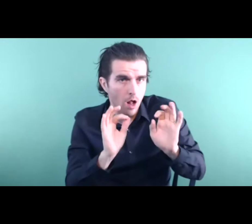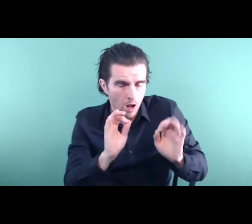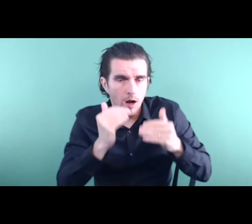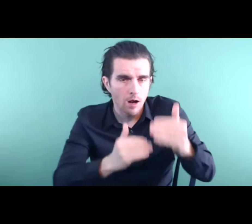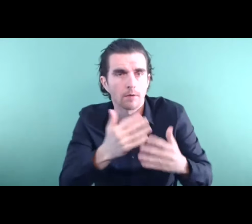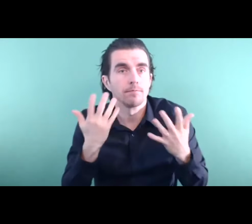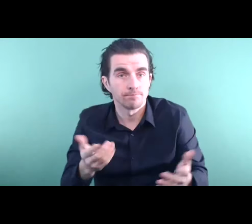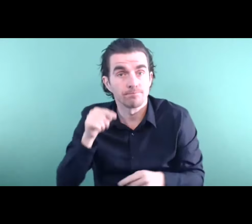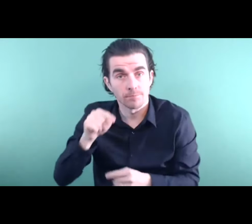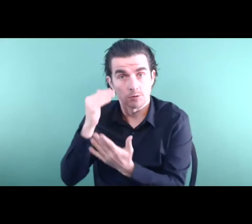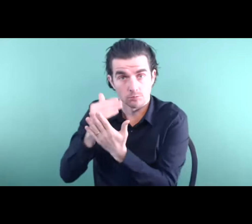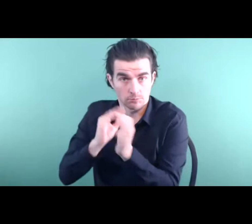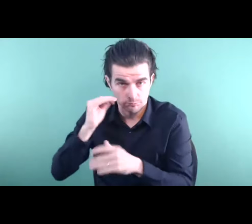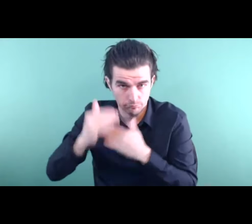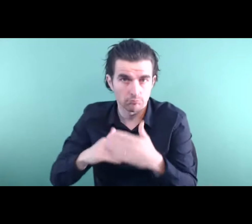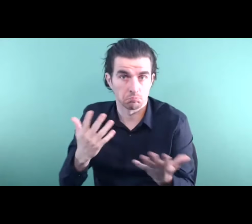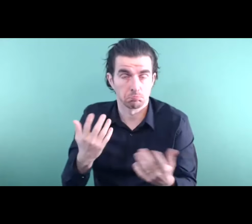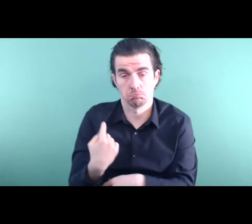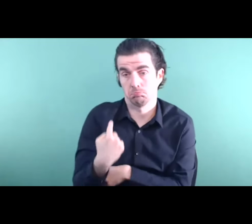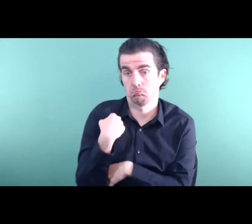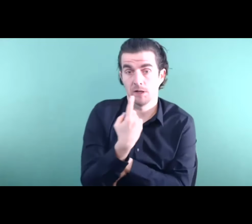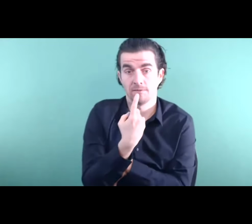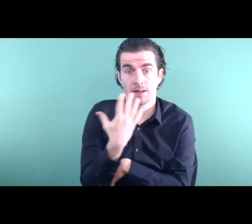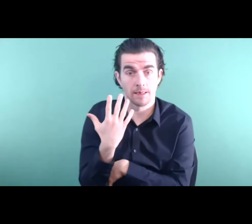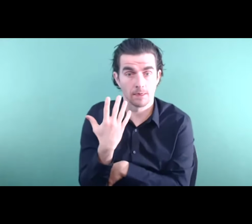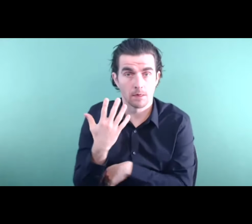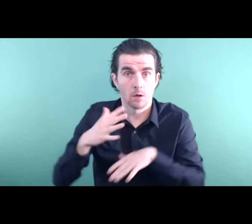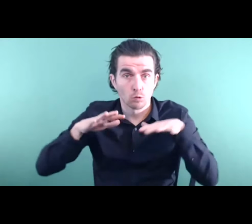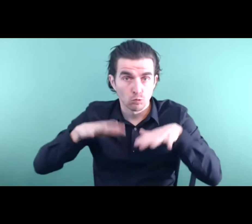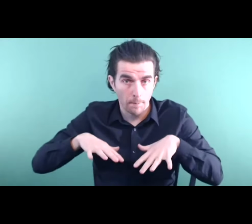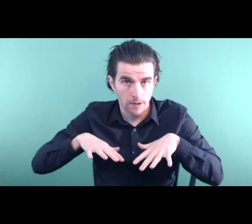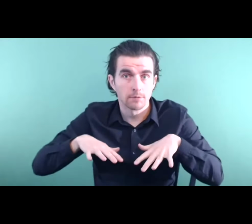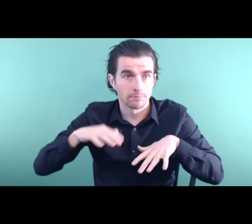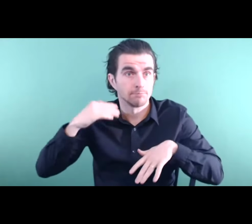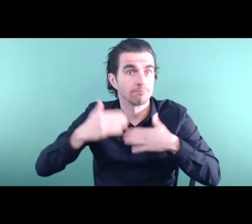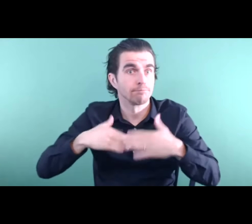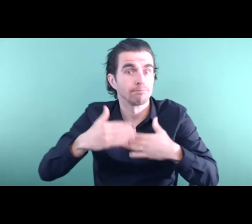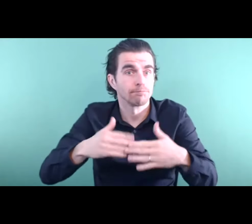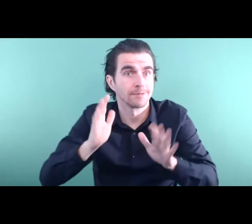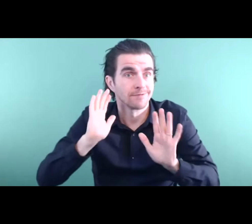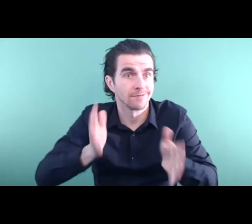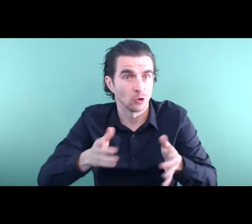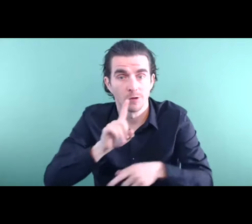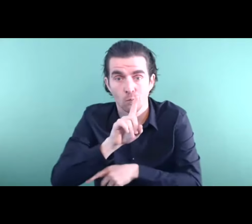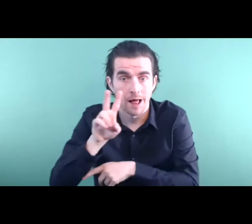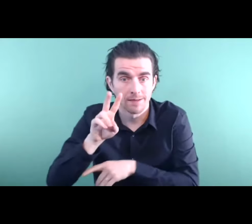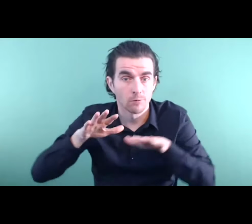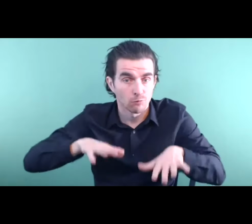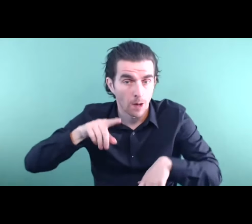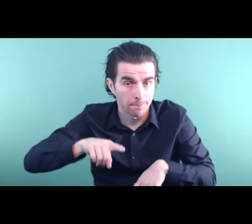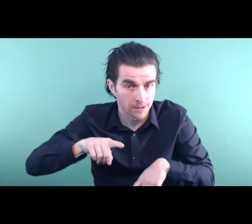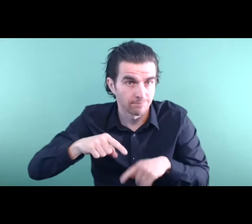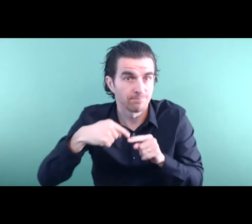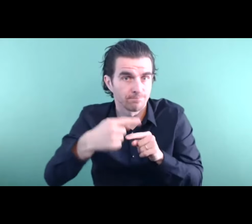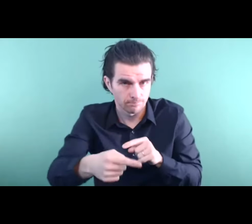we cannot go without evidence and research and data and information, because this is basically